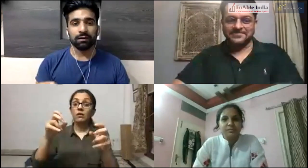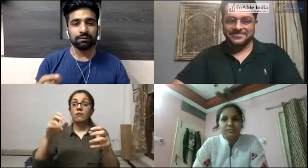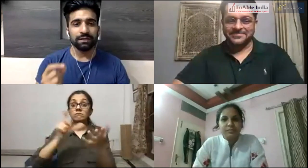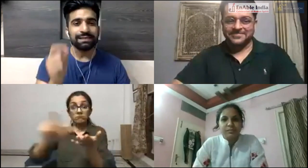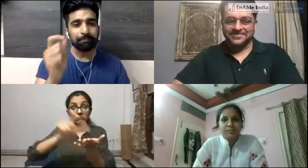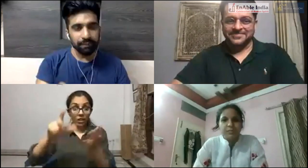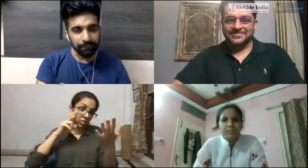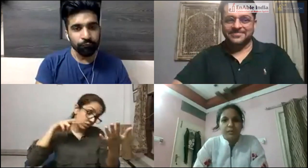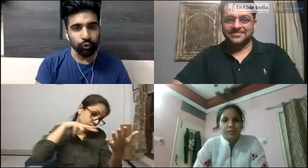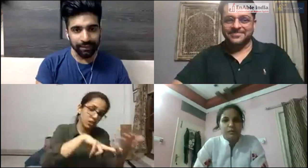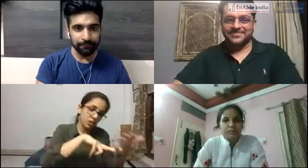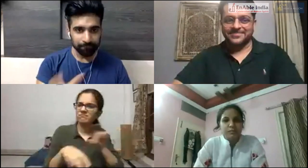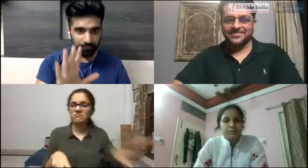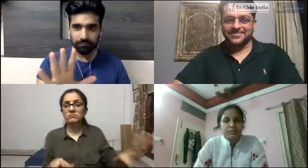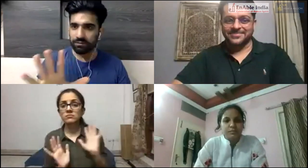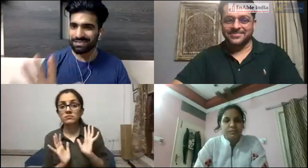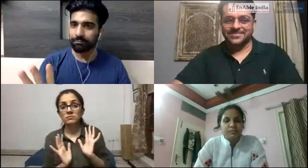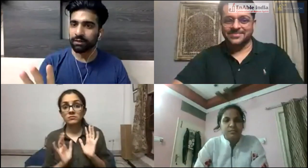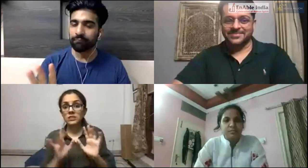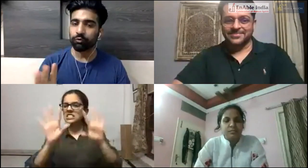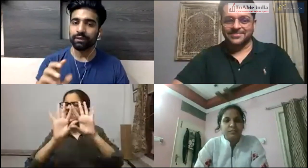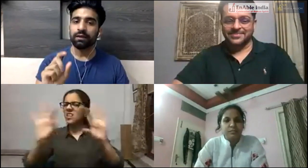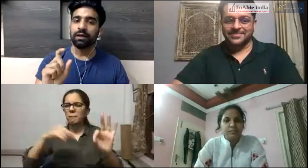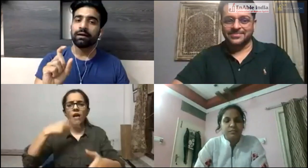Uh, a simple tip would be,